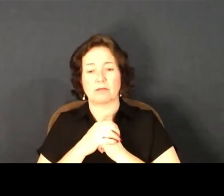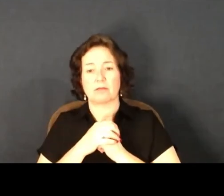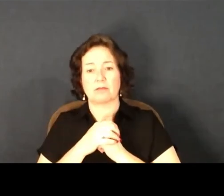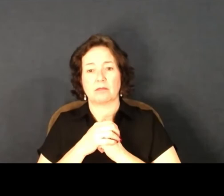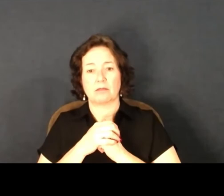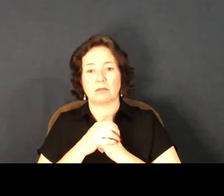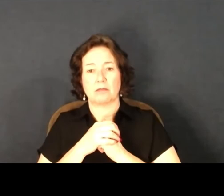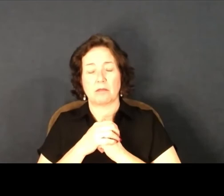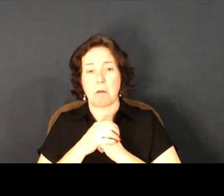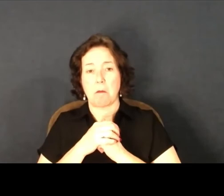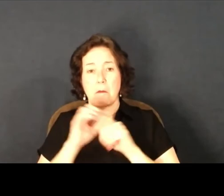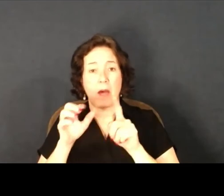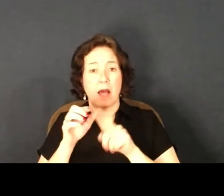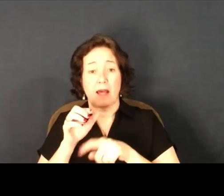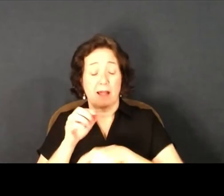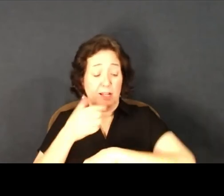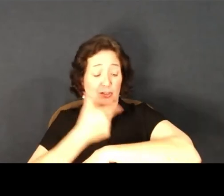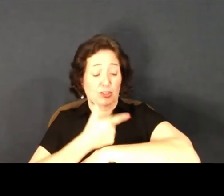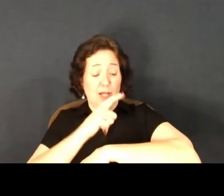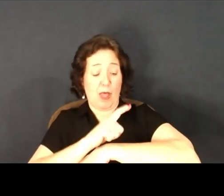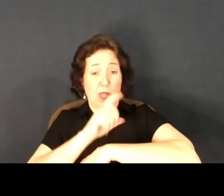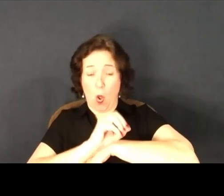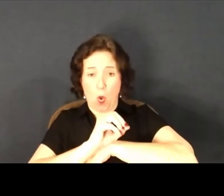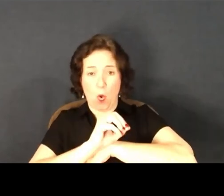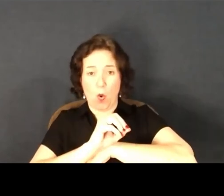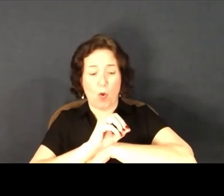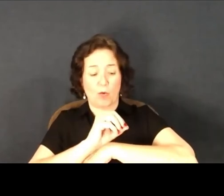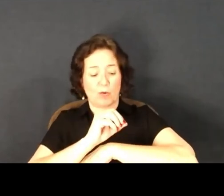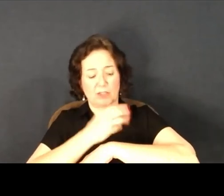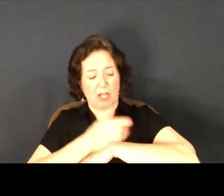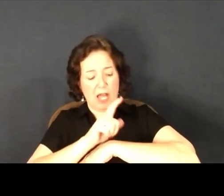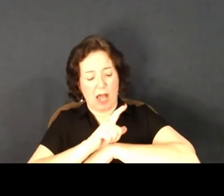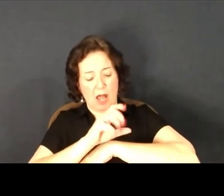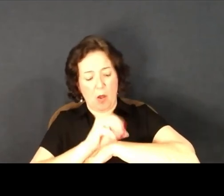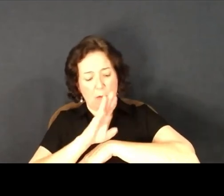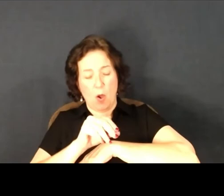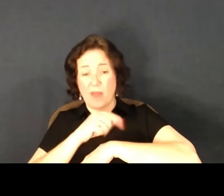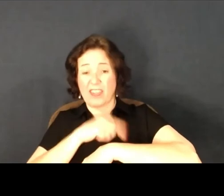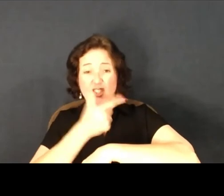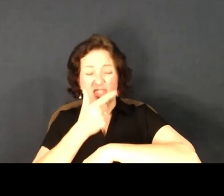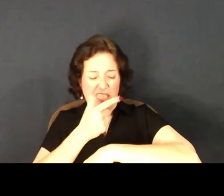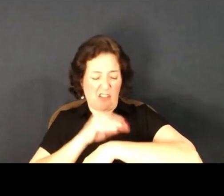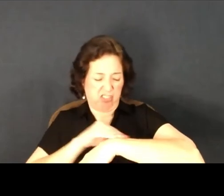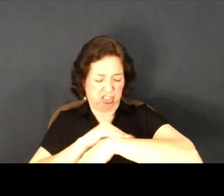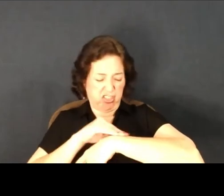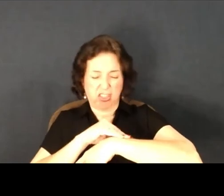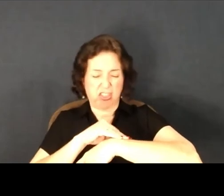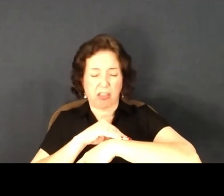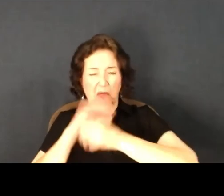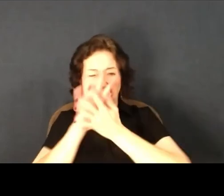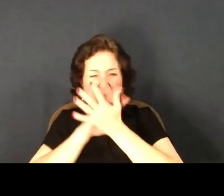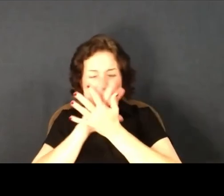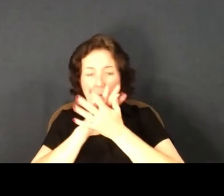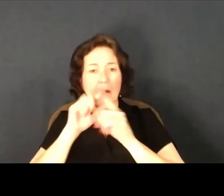But the G didn't come off. Now it smudged a little bit, but Phil was left with a